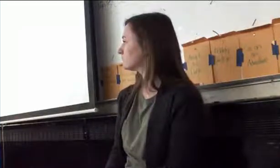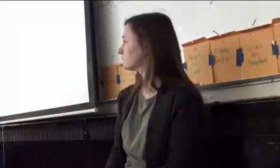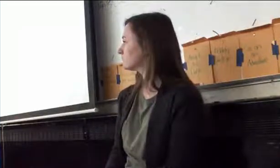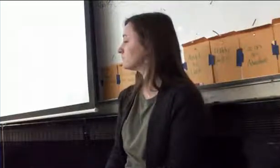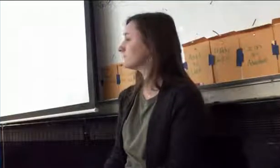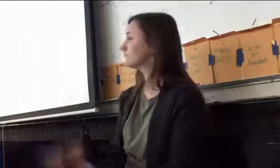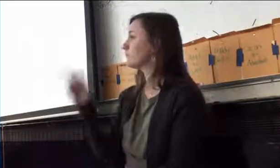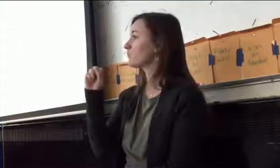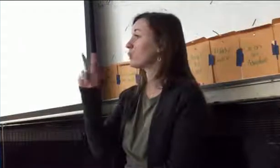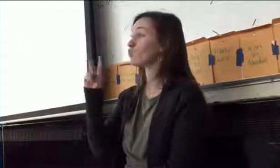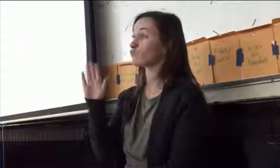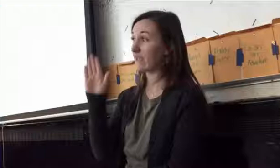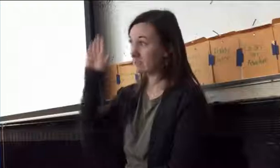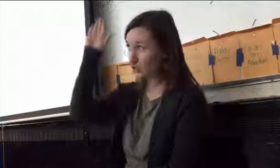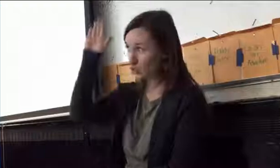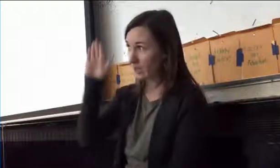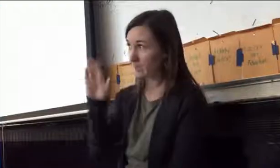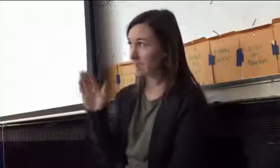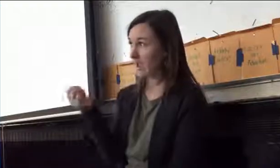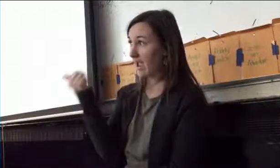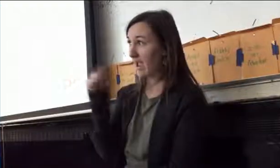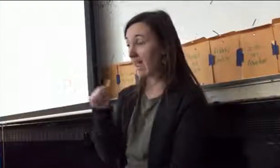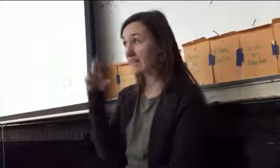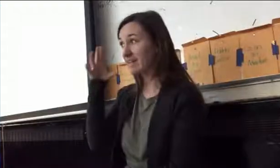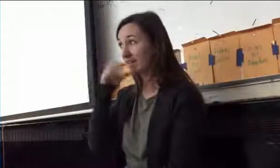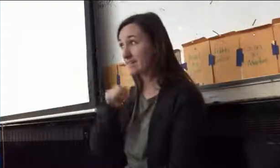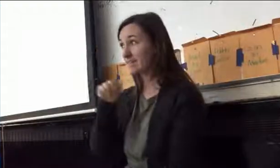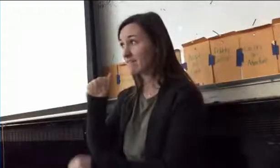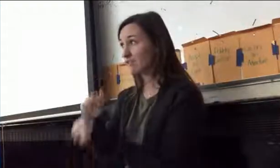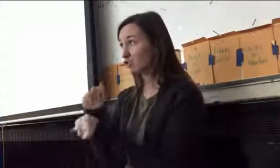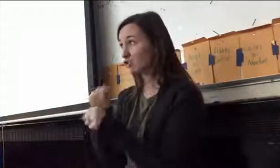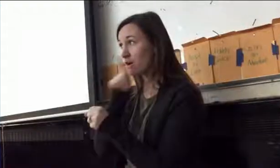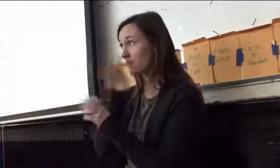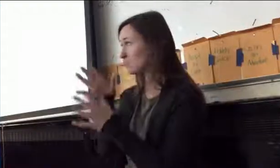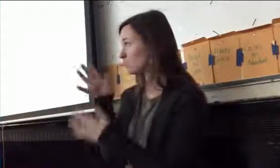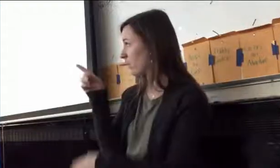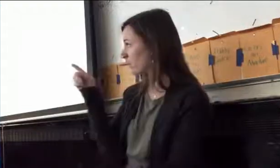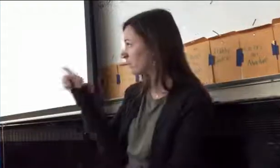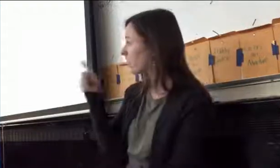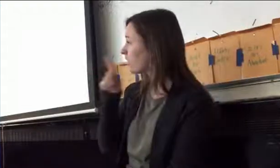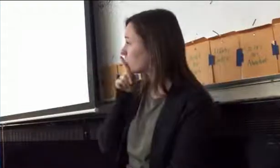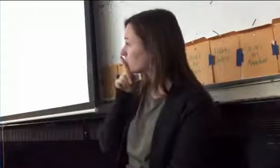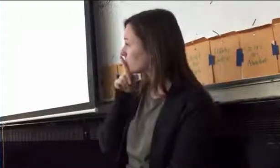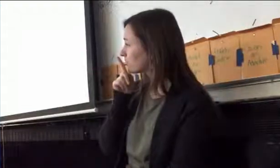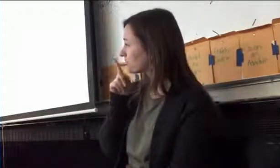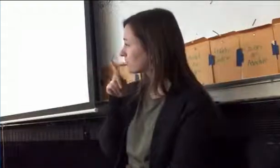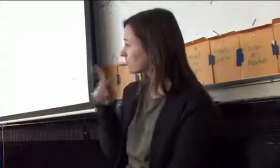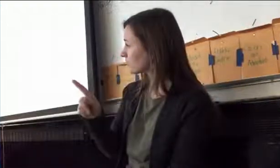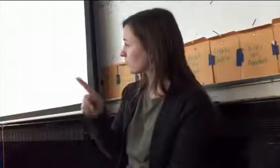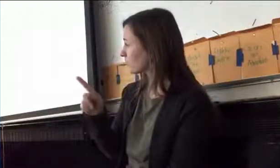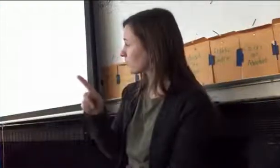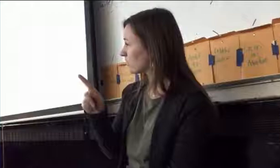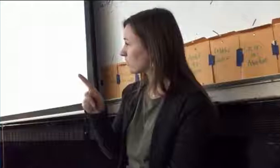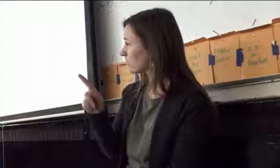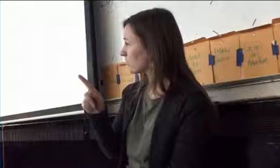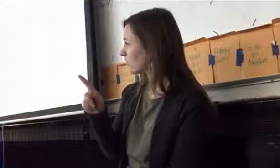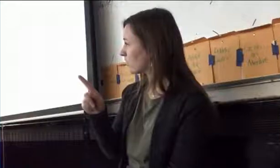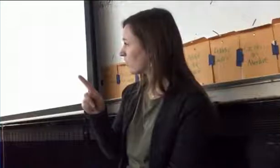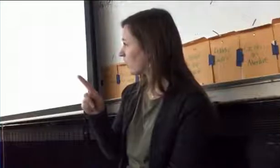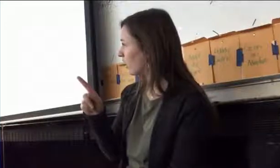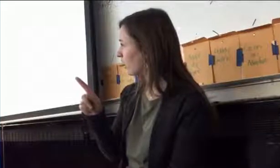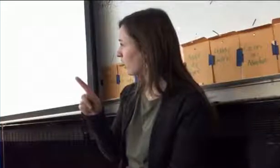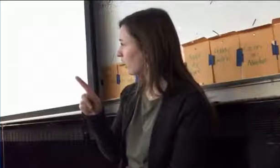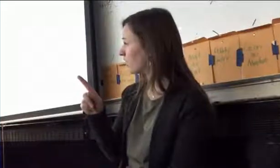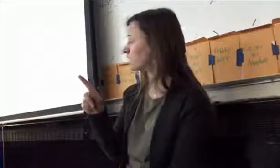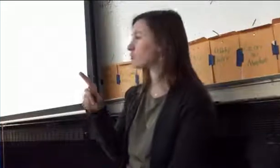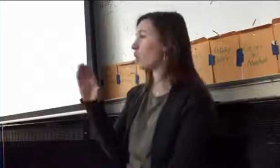All right, raising your hand. Any guesses of their job? Yes. Do they pick coal out of rocks? Possibly pick